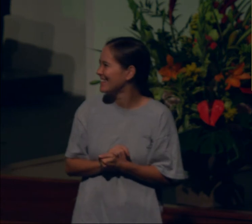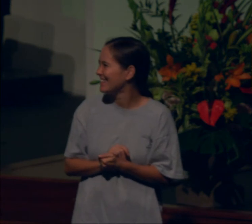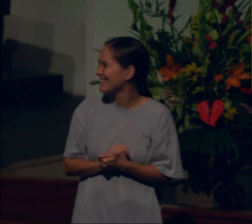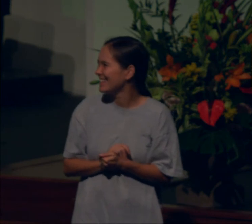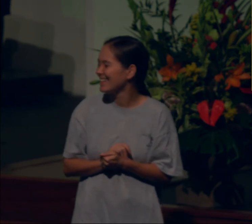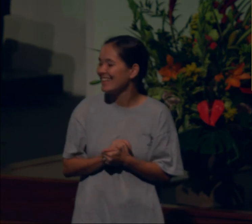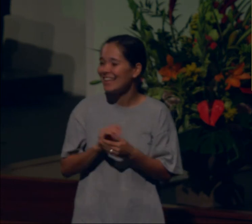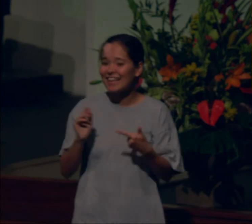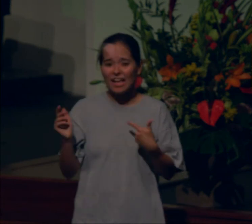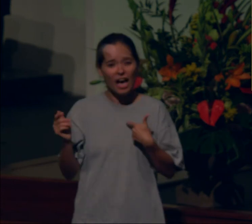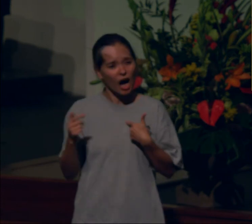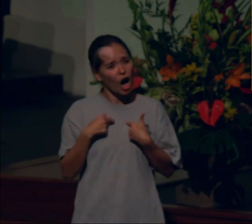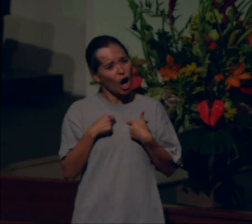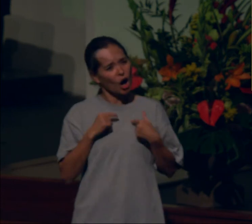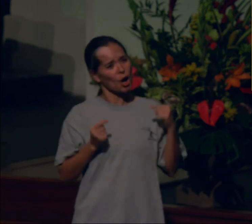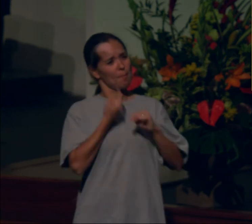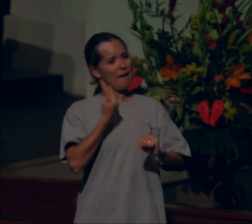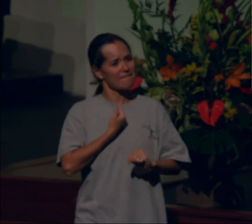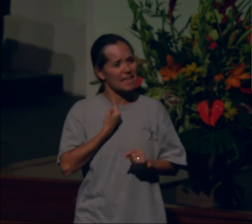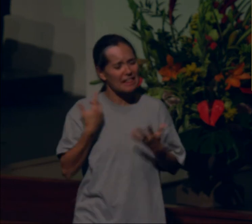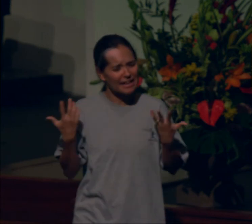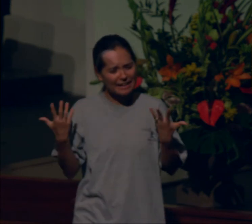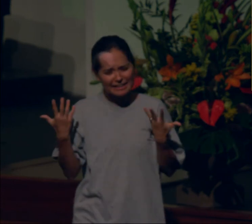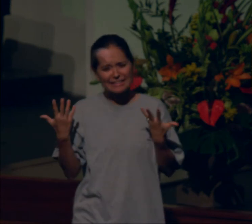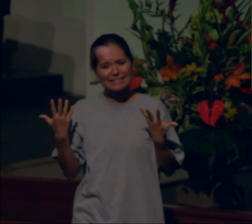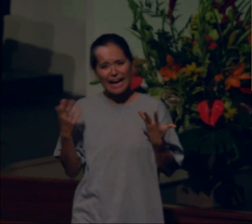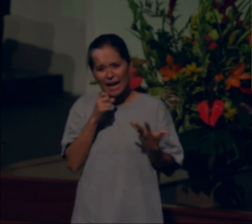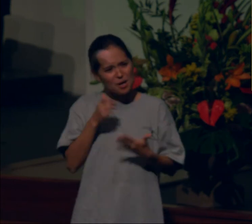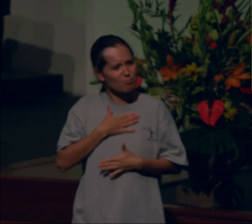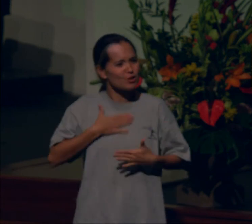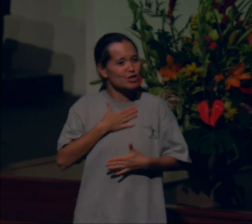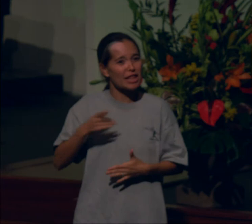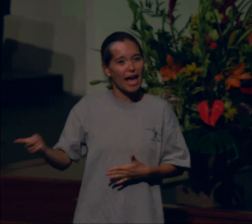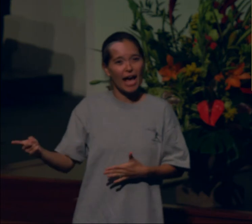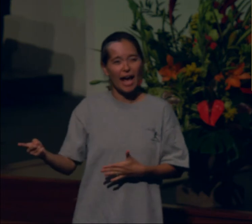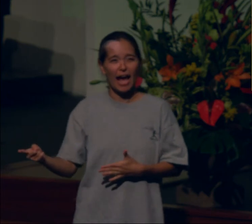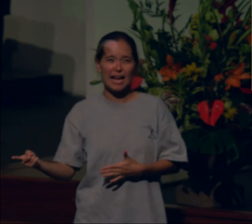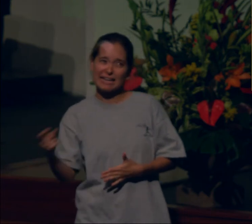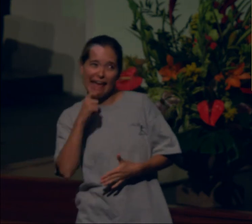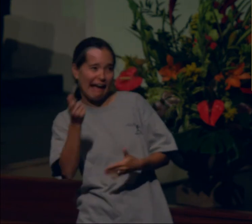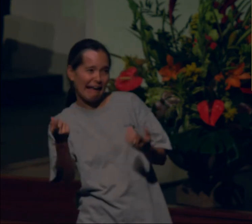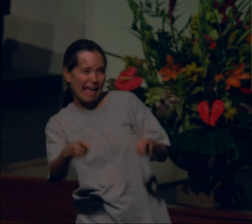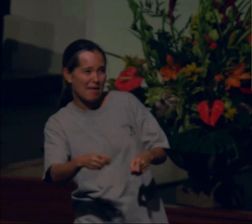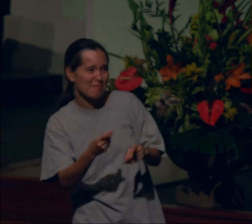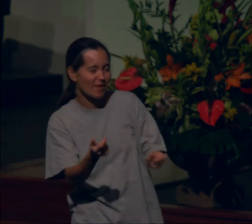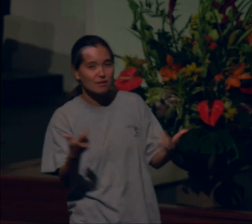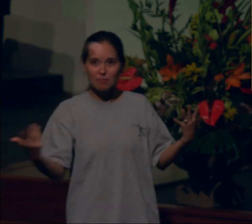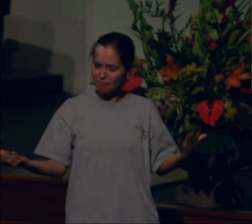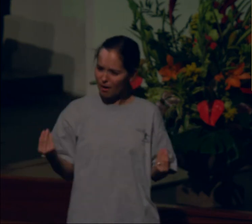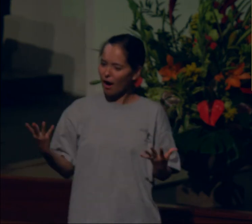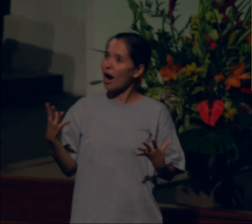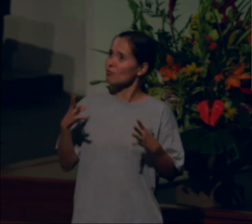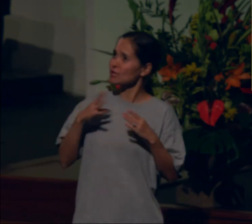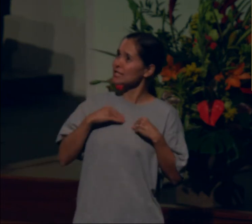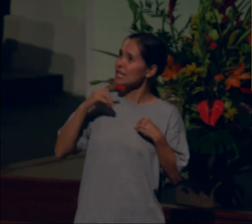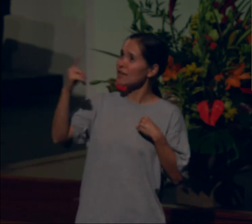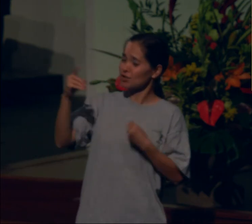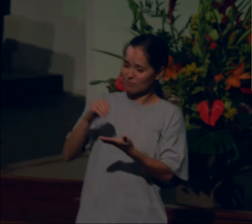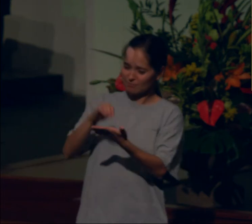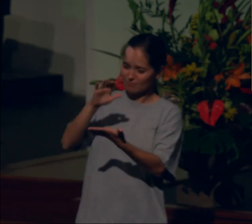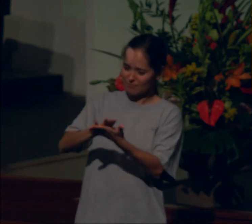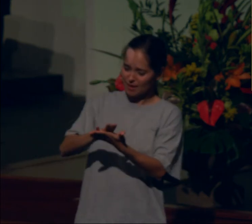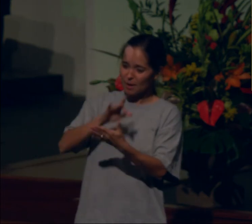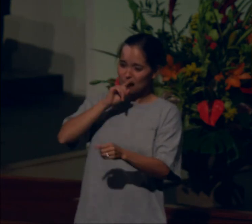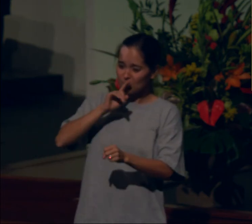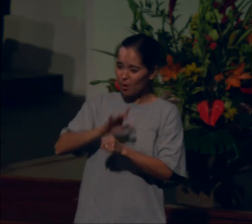And my feathers got ruffled. I didn't appreciate that. I said, I'm going to receive the word that she wrote down and not